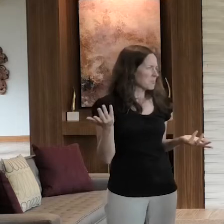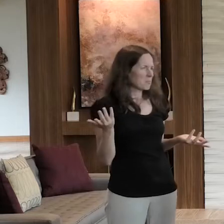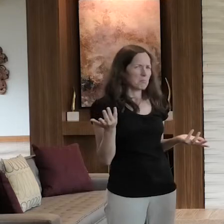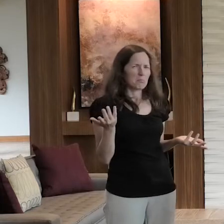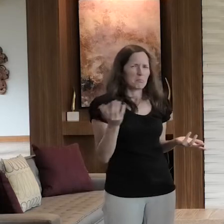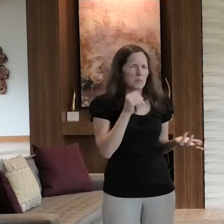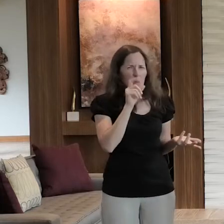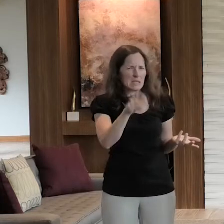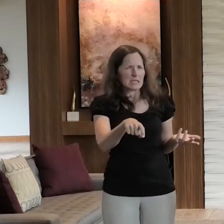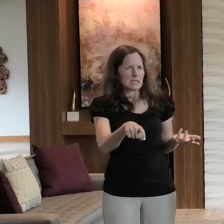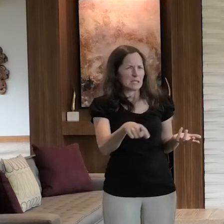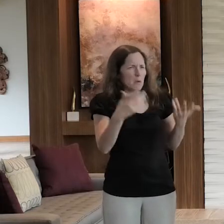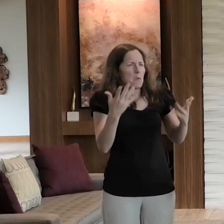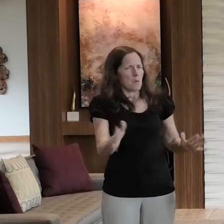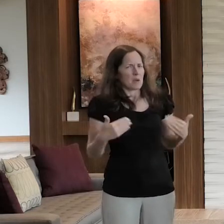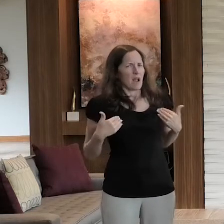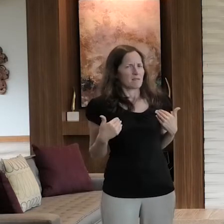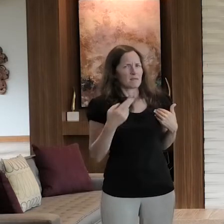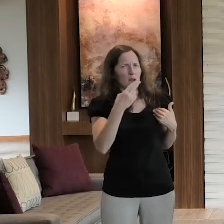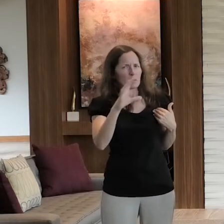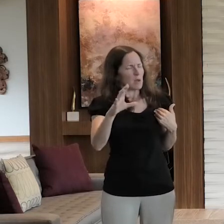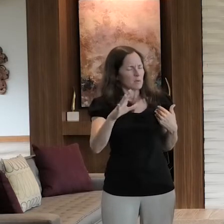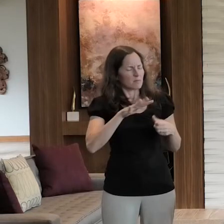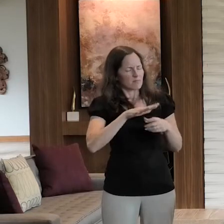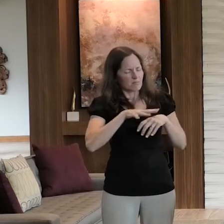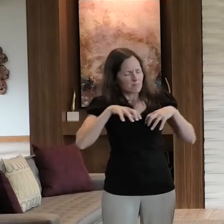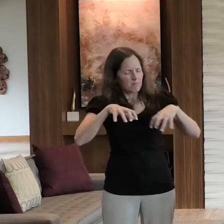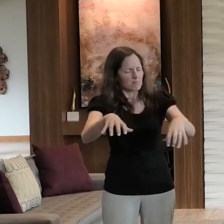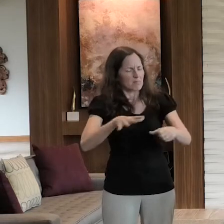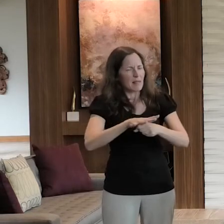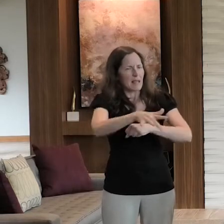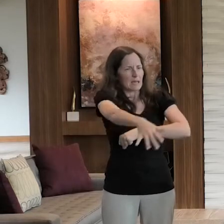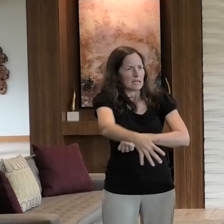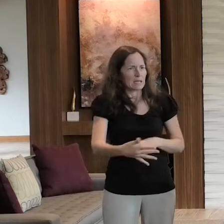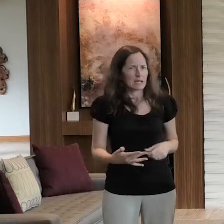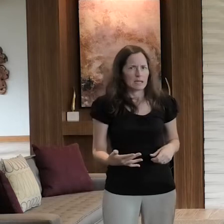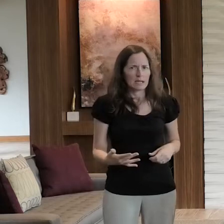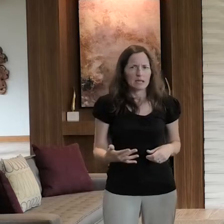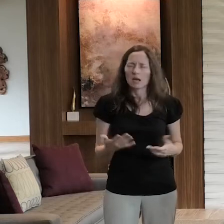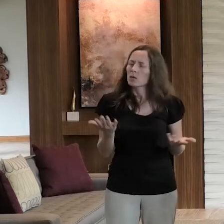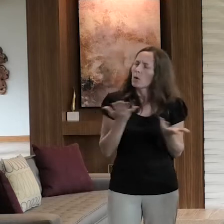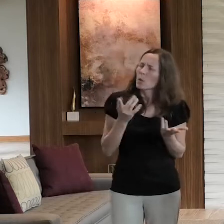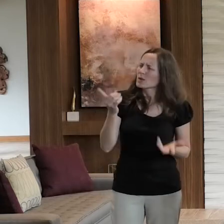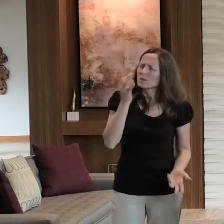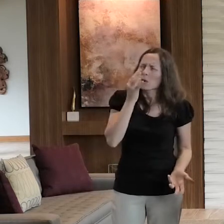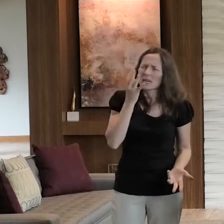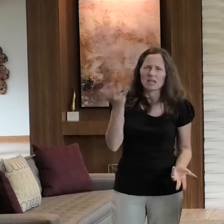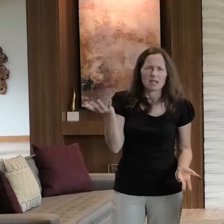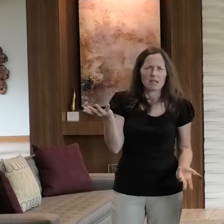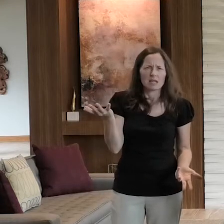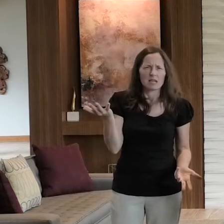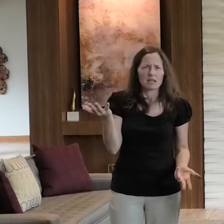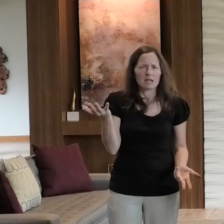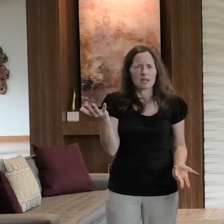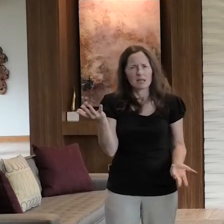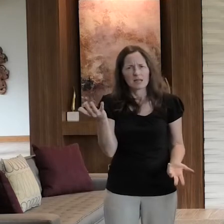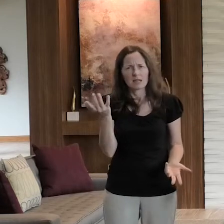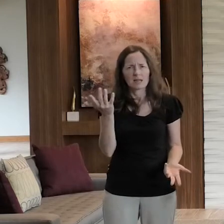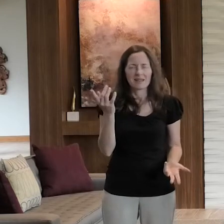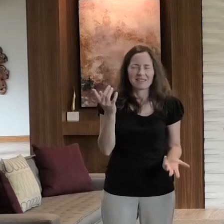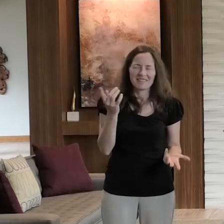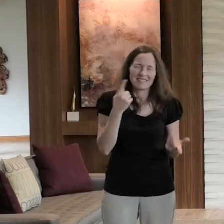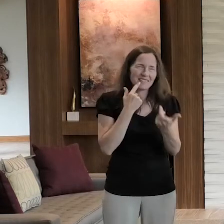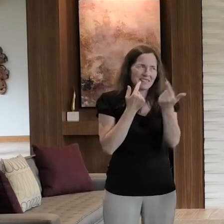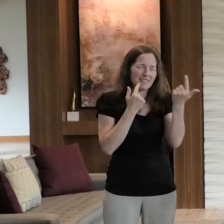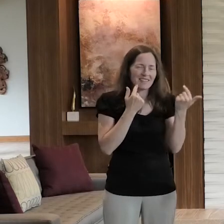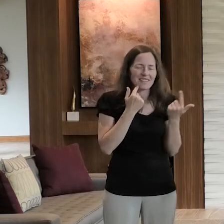housing in Columbia, we have plenty of it. Or in Howard County, we have plenty of it. Greg, what are you smoking? Right? And it went on